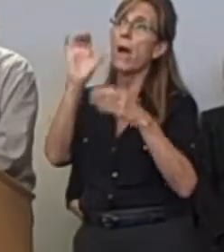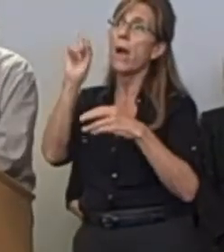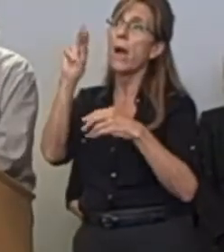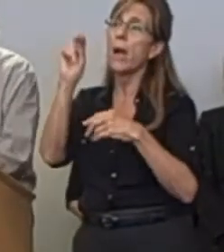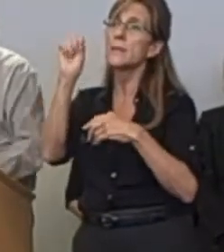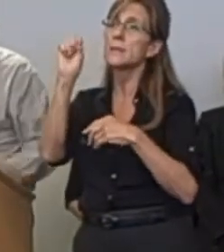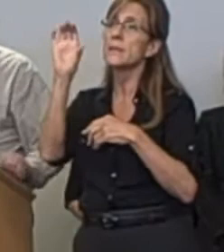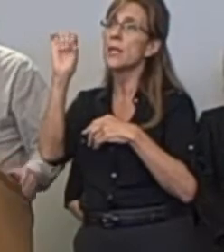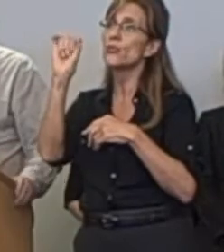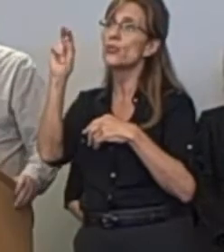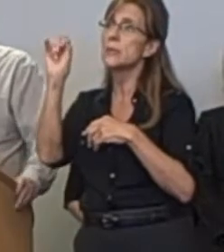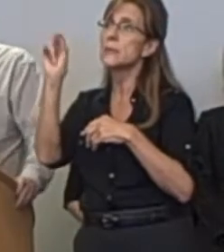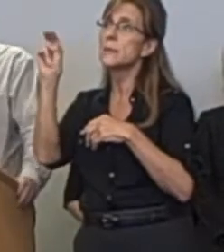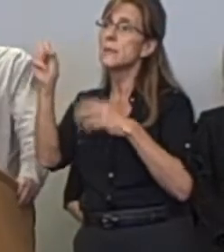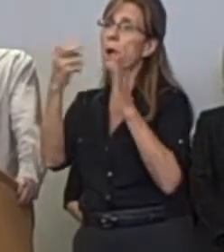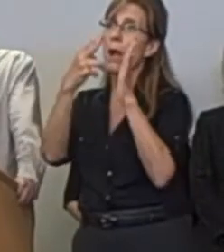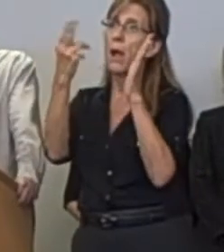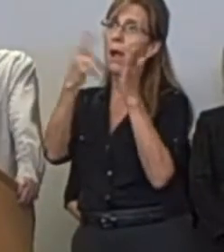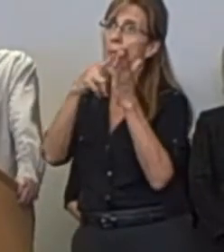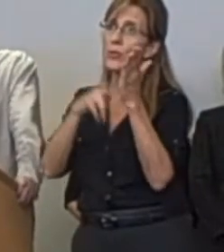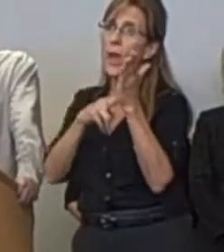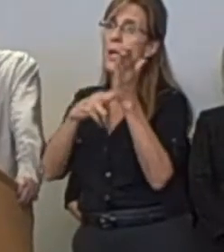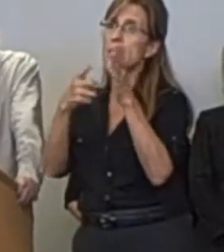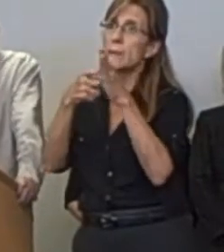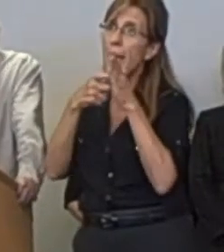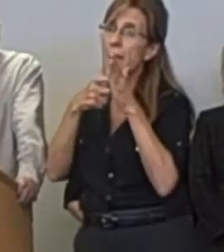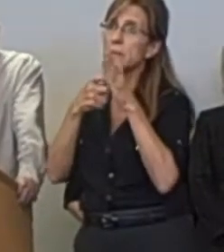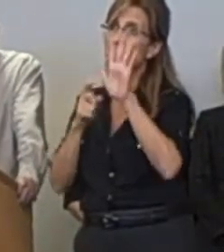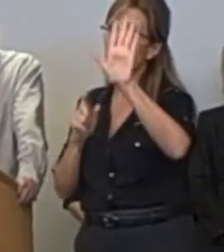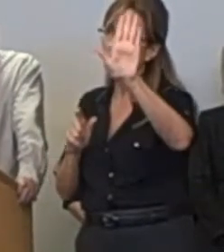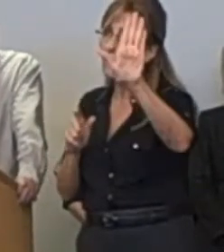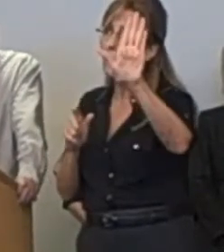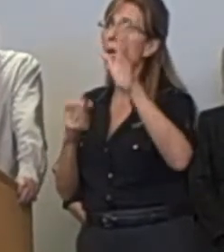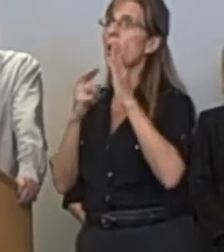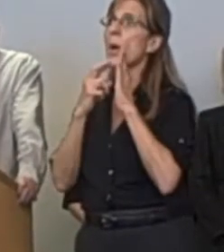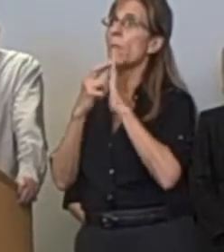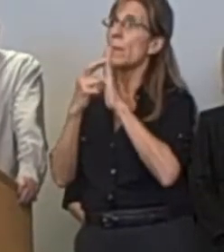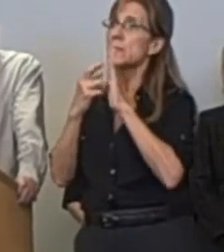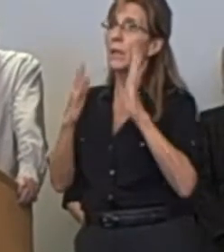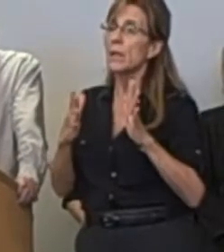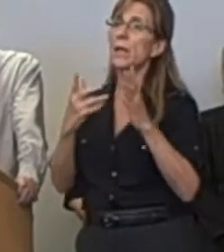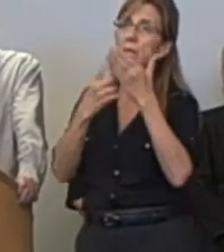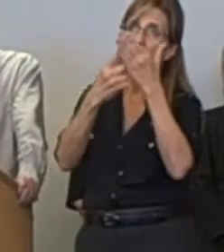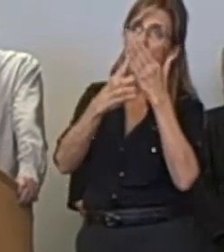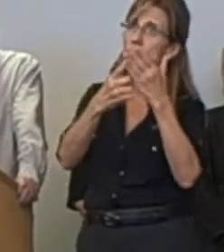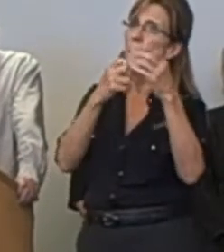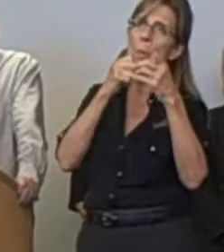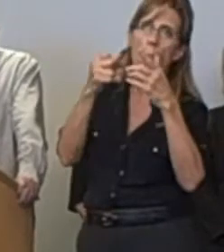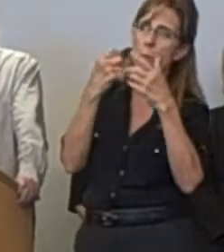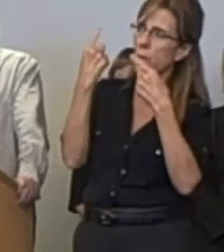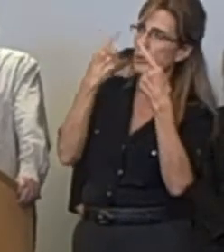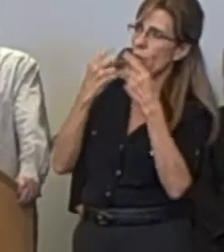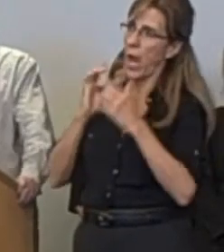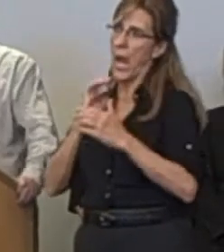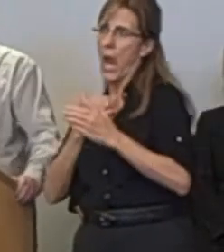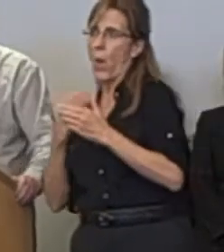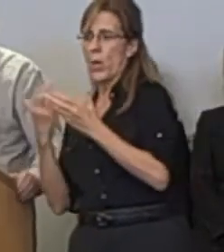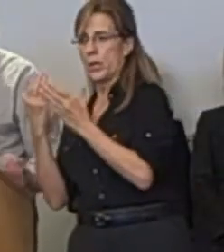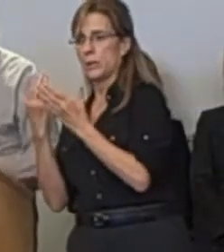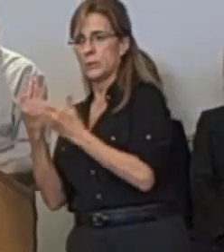demands. His representatives and consultants won't even consider improvements we have proposed that have